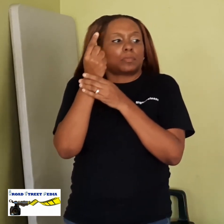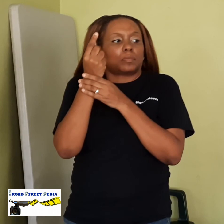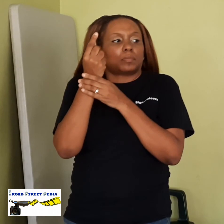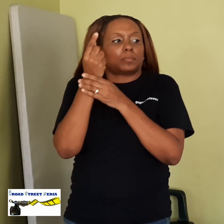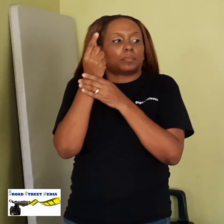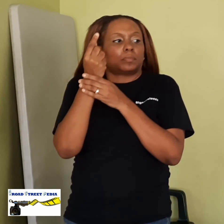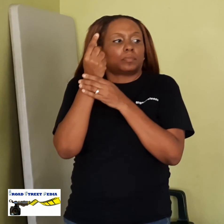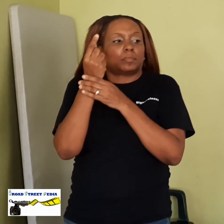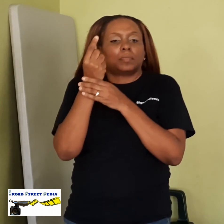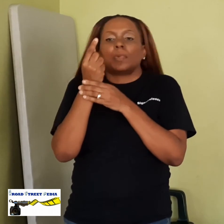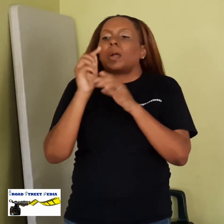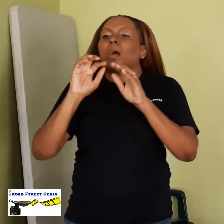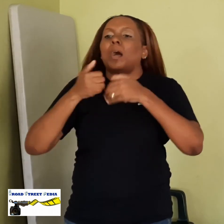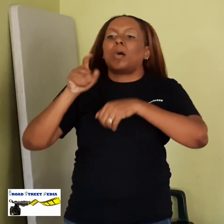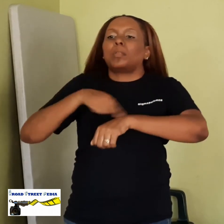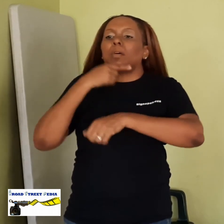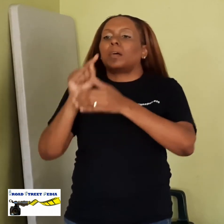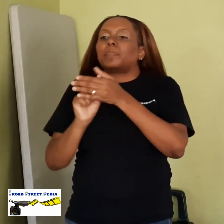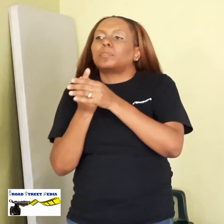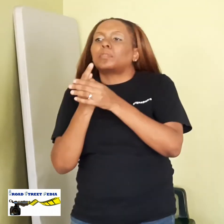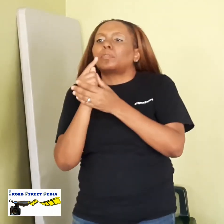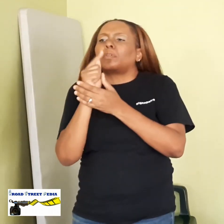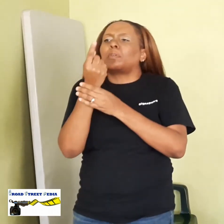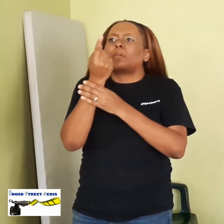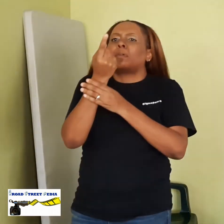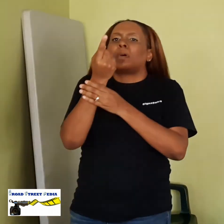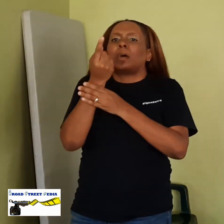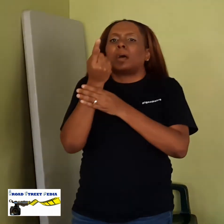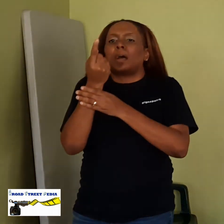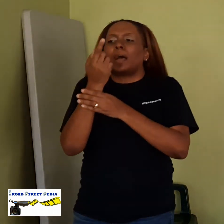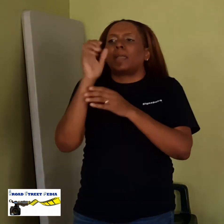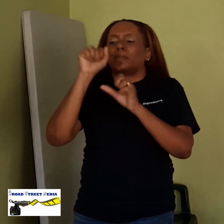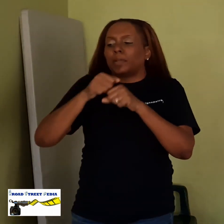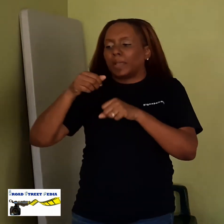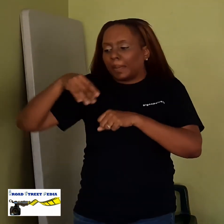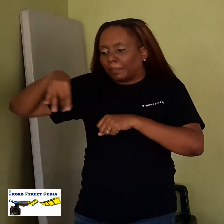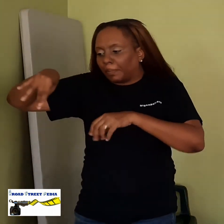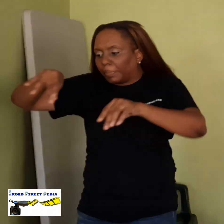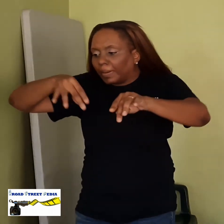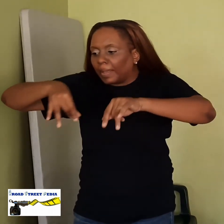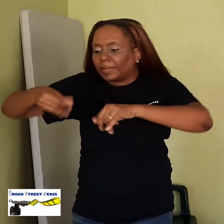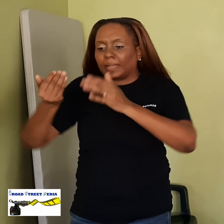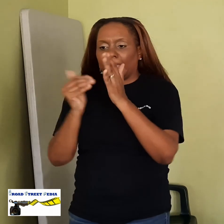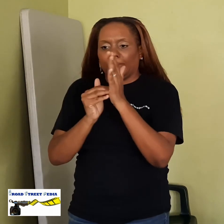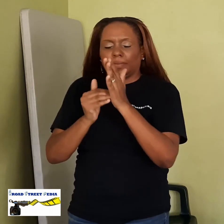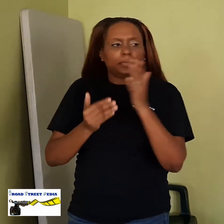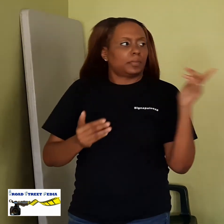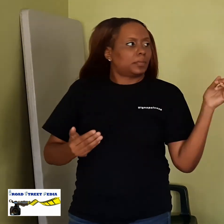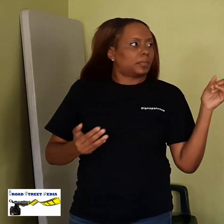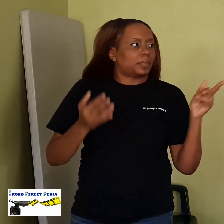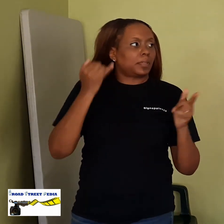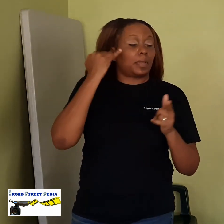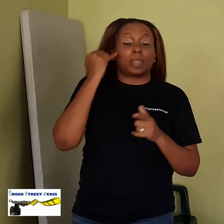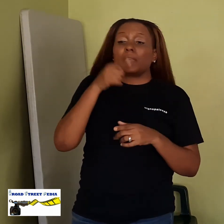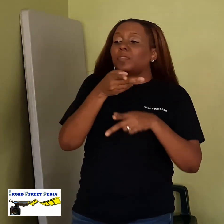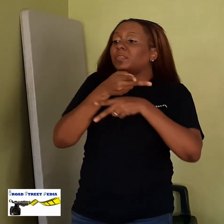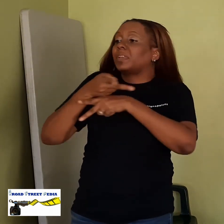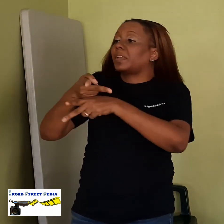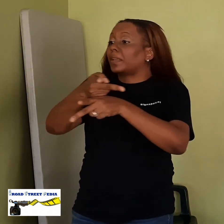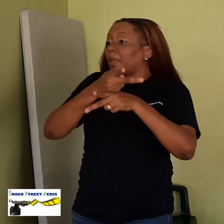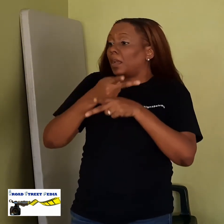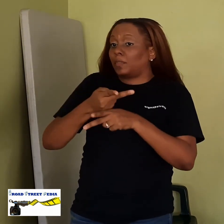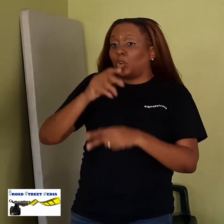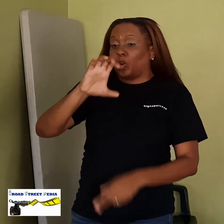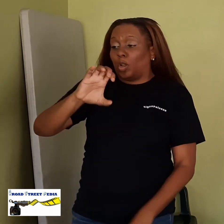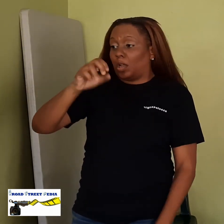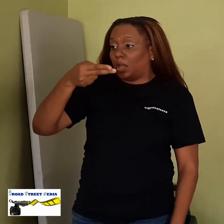replace the plant? Well, I believe that once you care it, once you put the proper nutrients, continue to